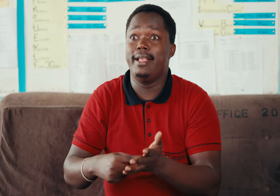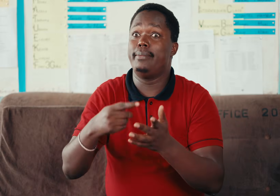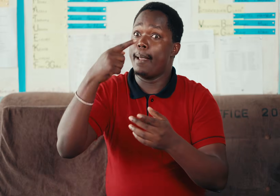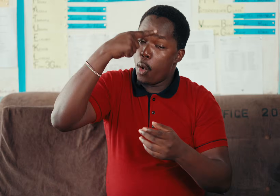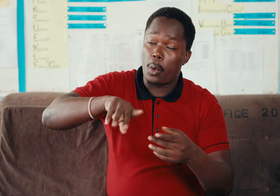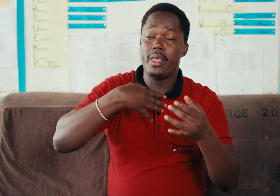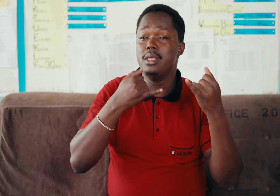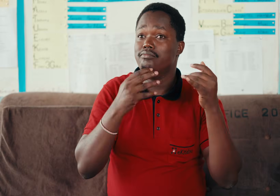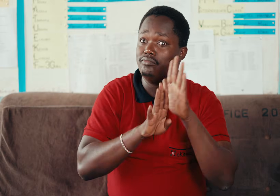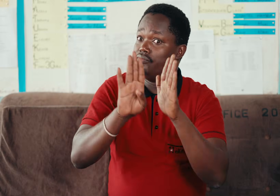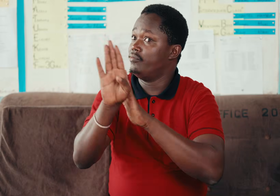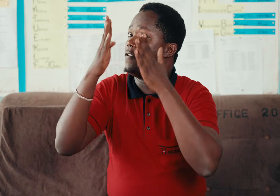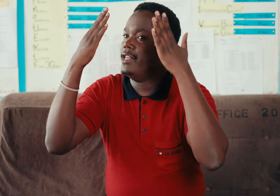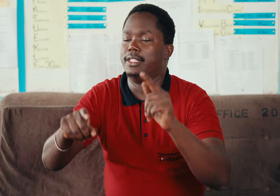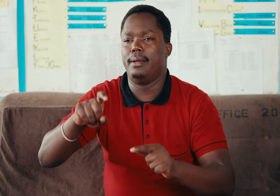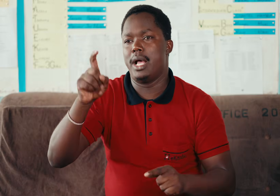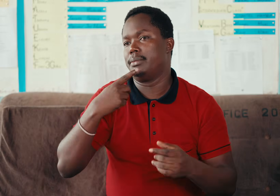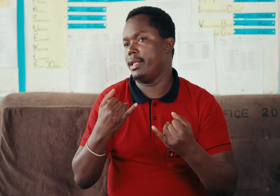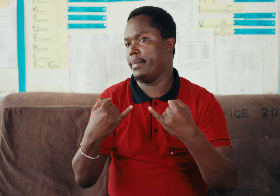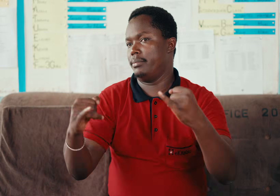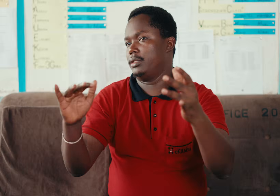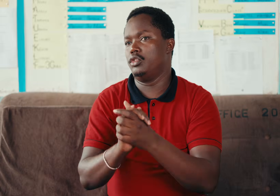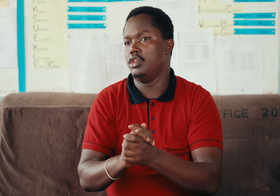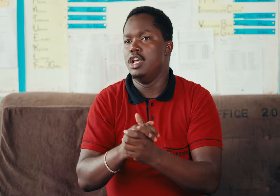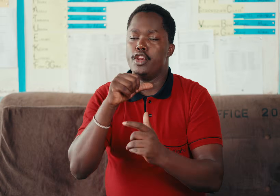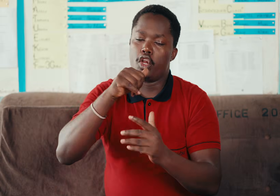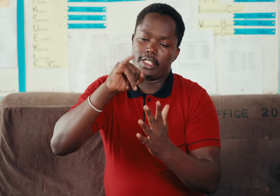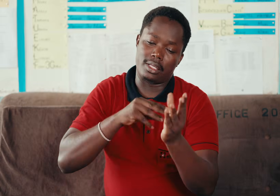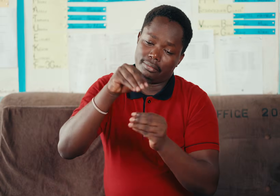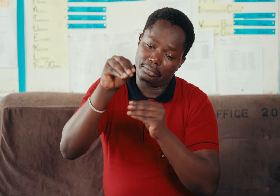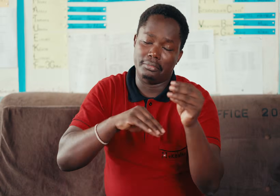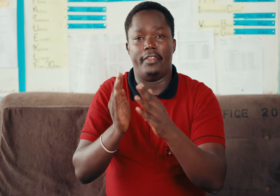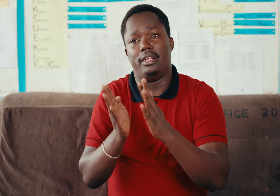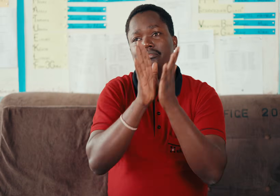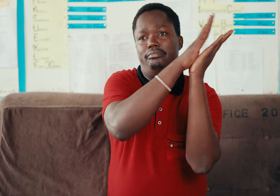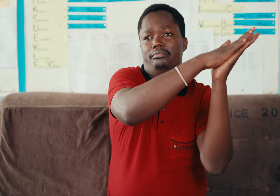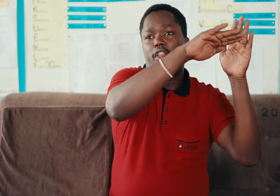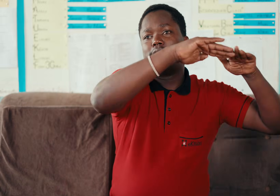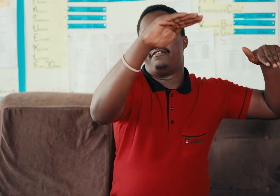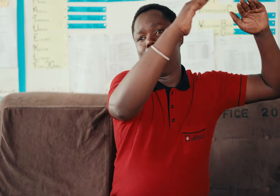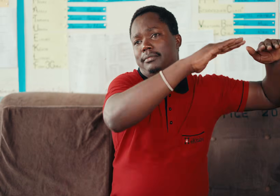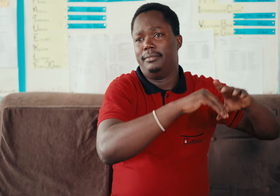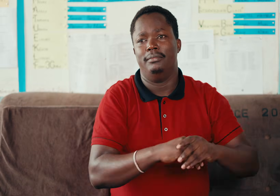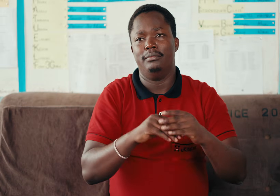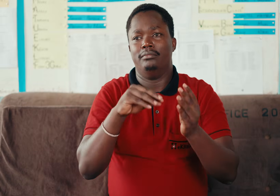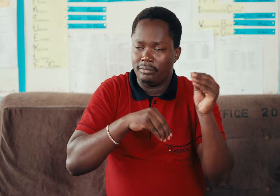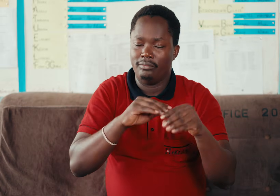this language with a deaf teacher. Then all the policies which are written need to see how we can